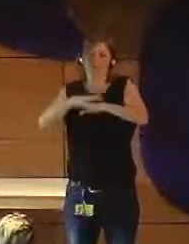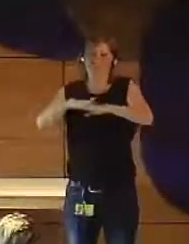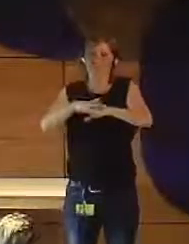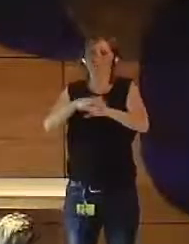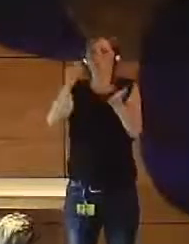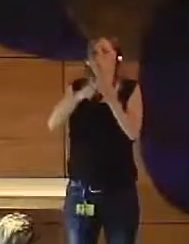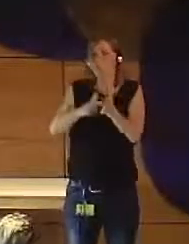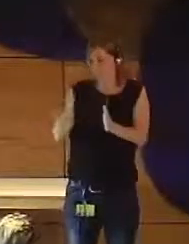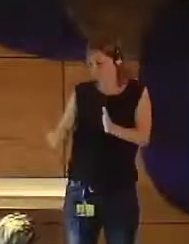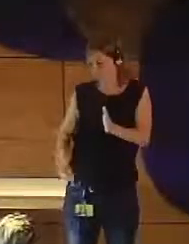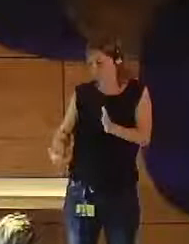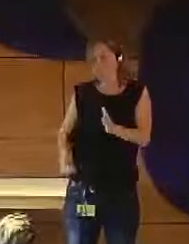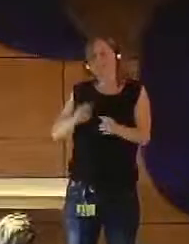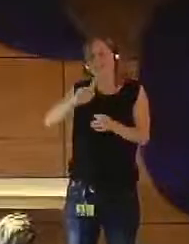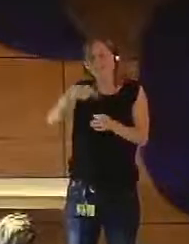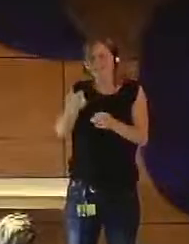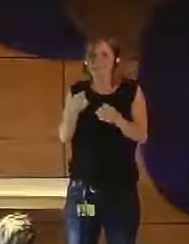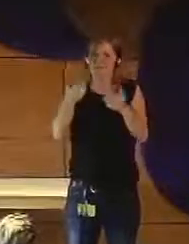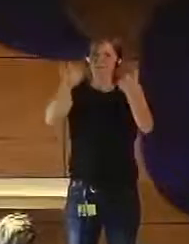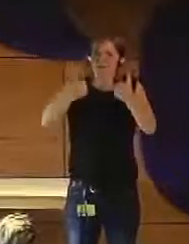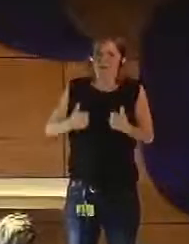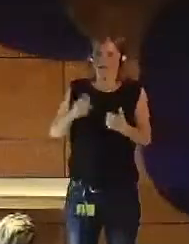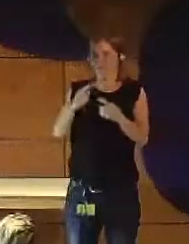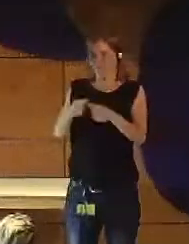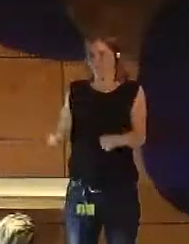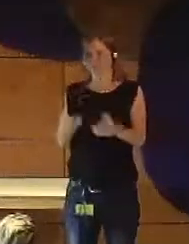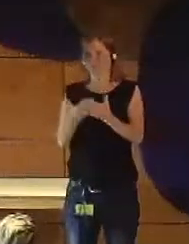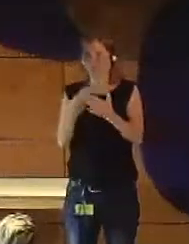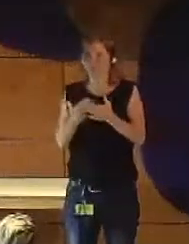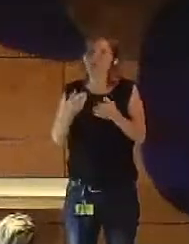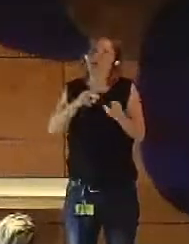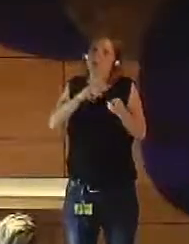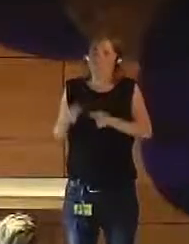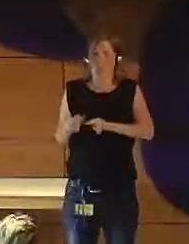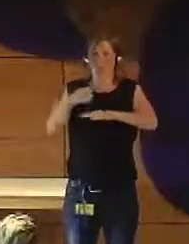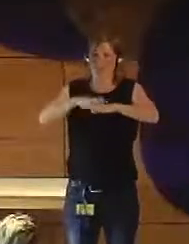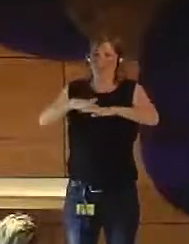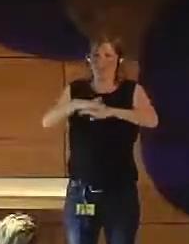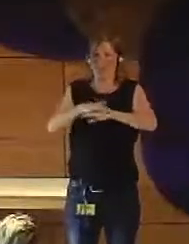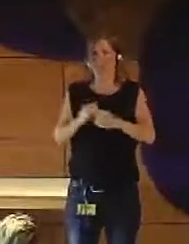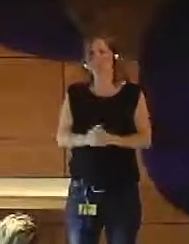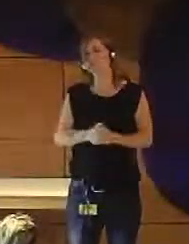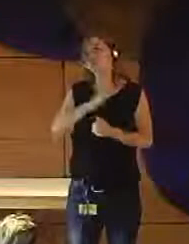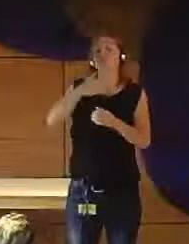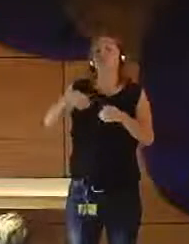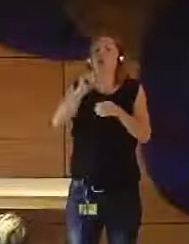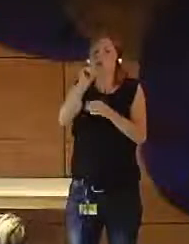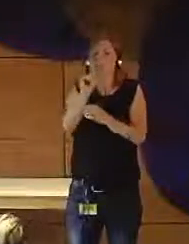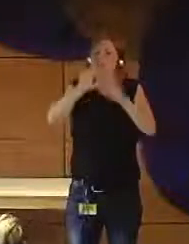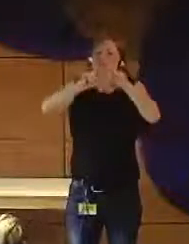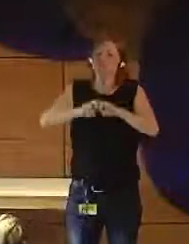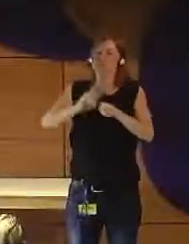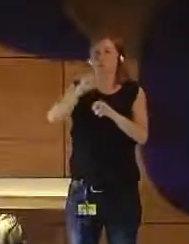data on adults. I've just started doing an adult clinic with my adult endocrinologist, so we're seeing patients